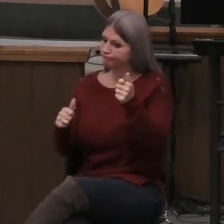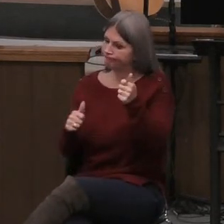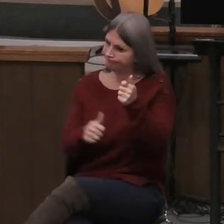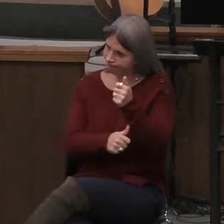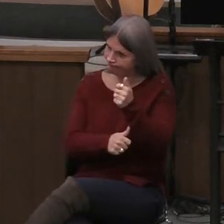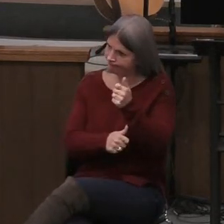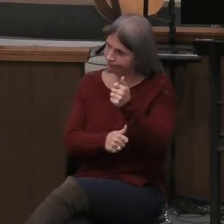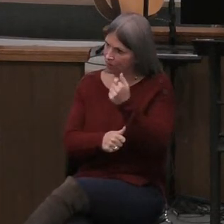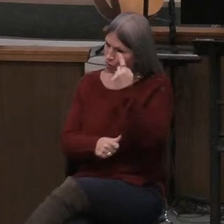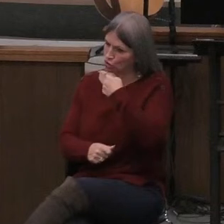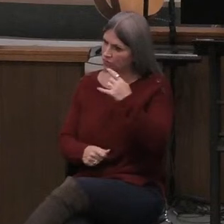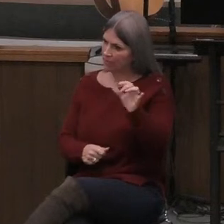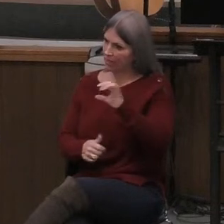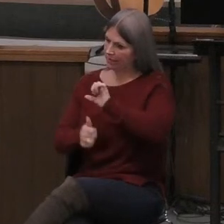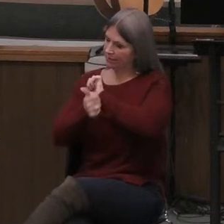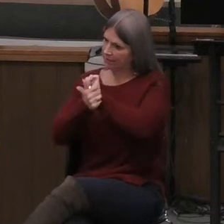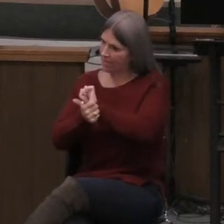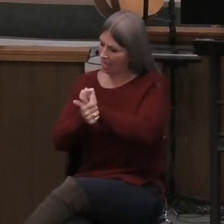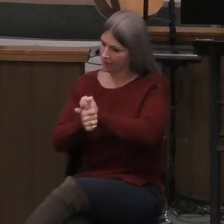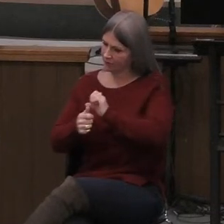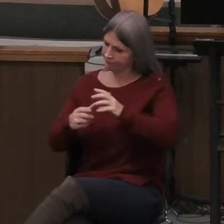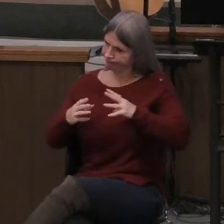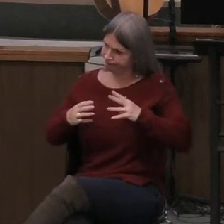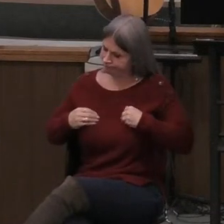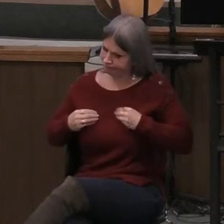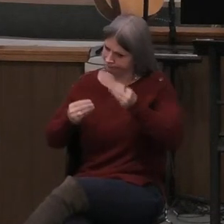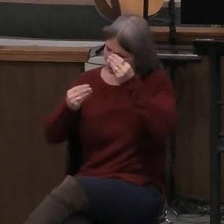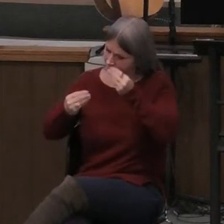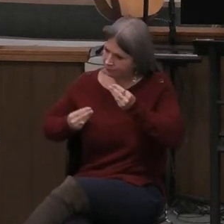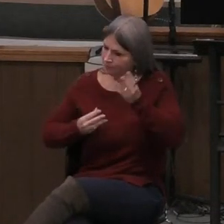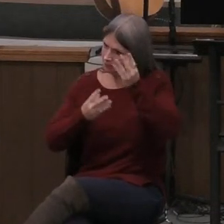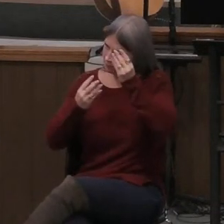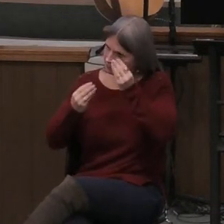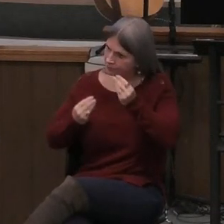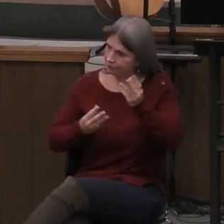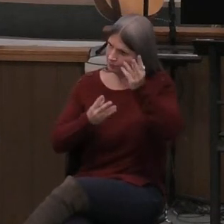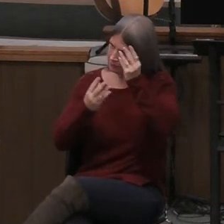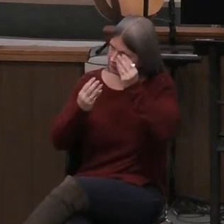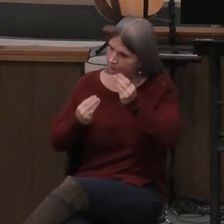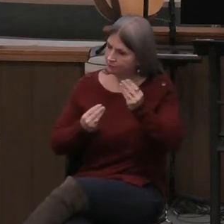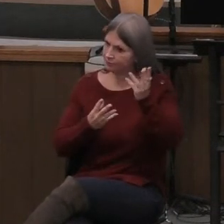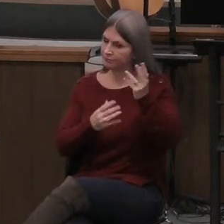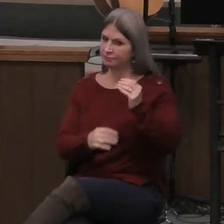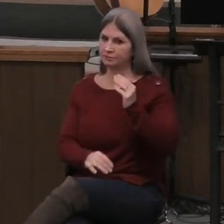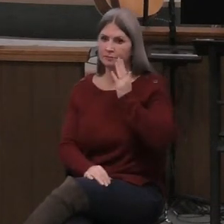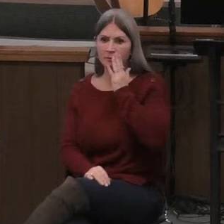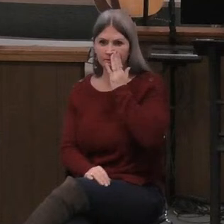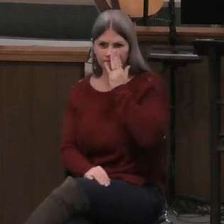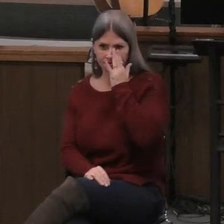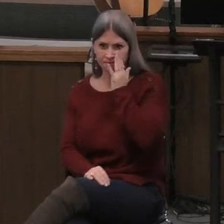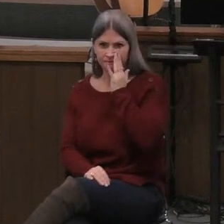usually manages his master's household,